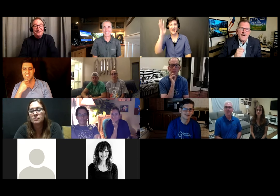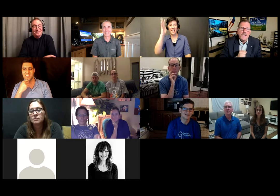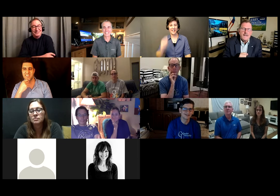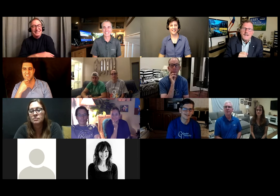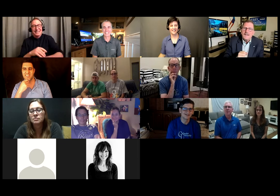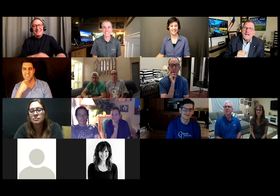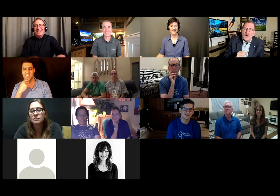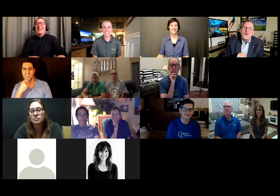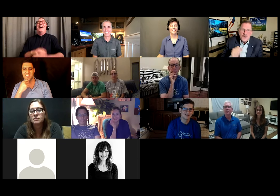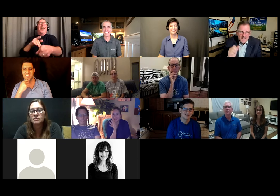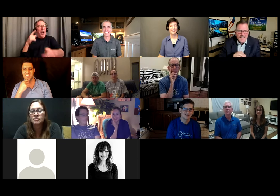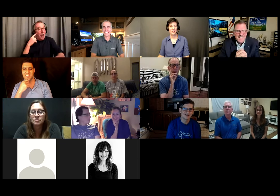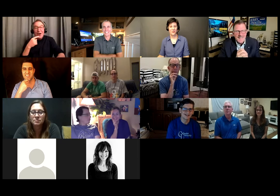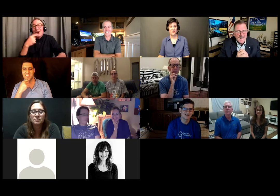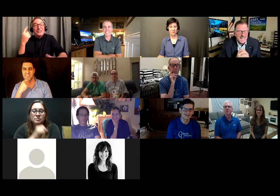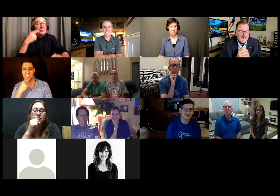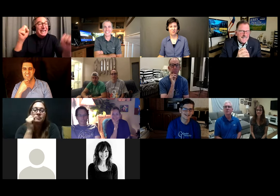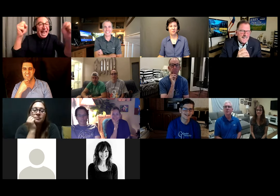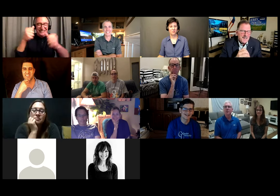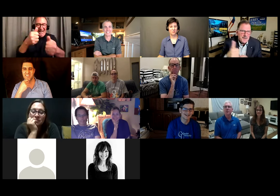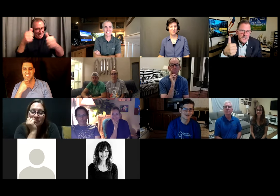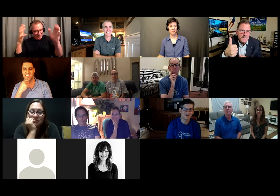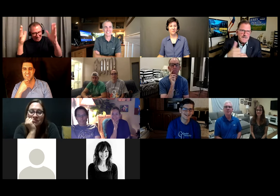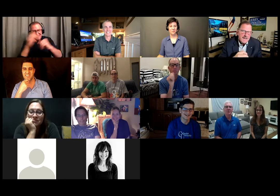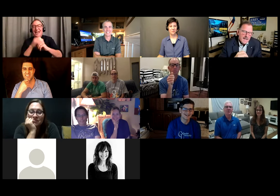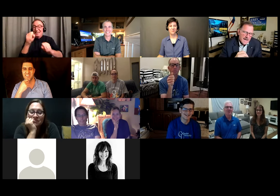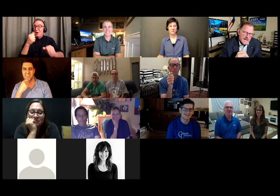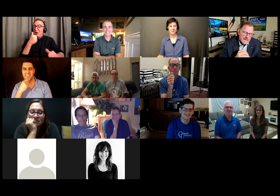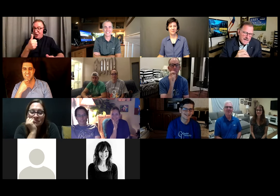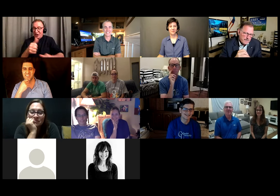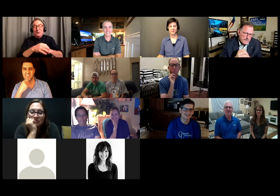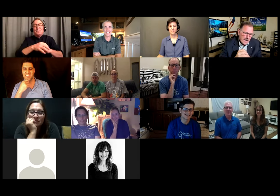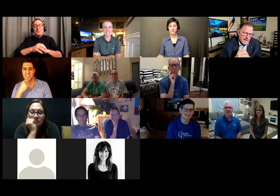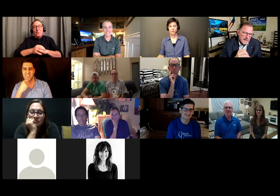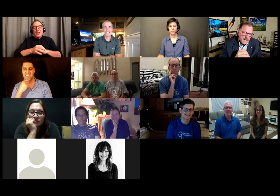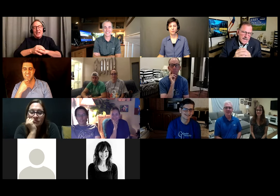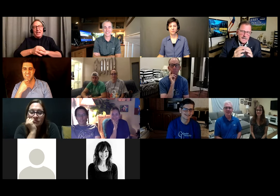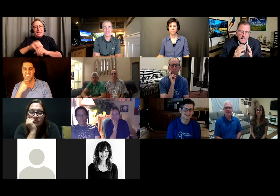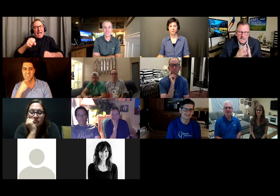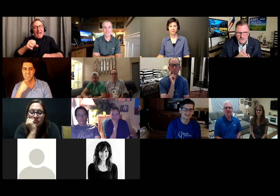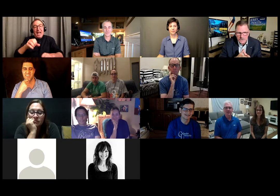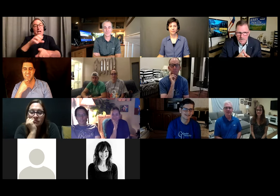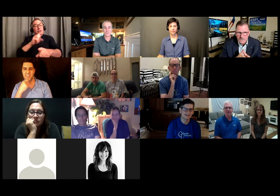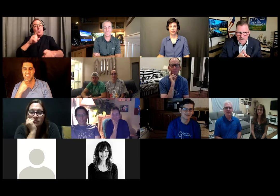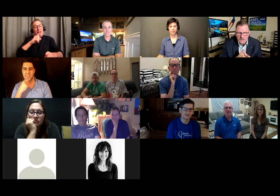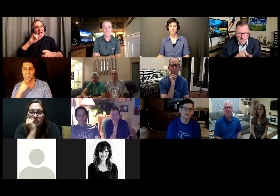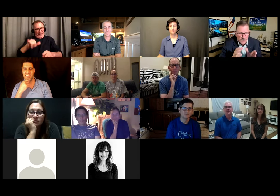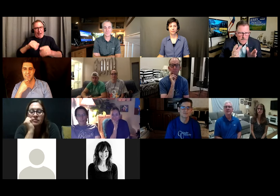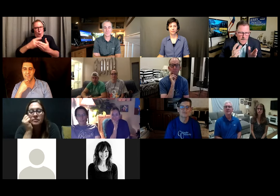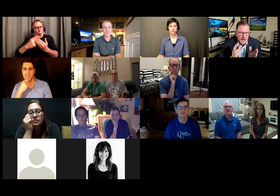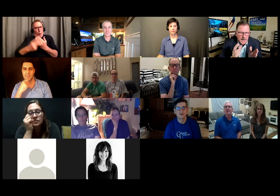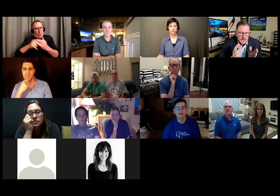Someone said, okay. Yay. Okay. And good. And it goes to November 1st.